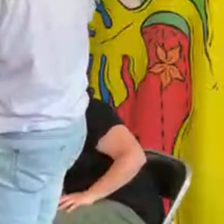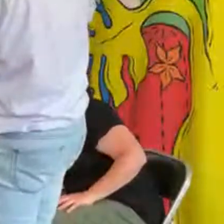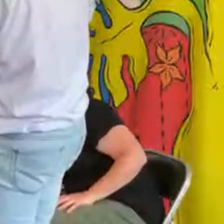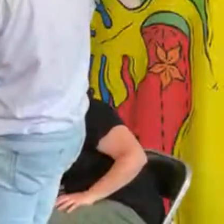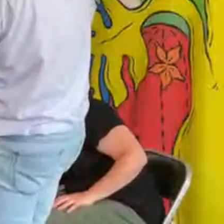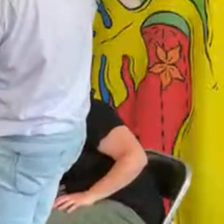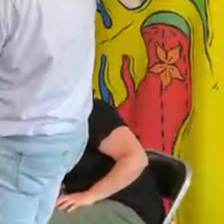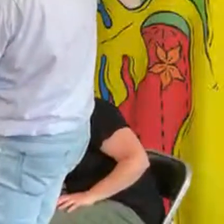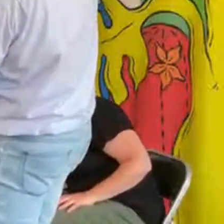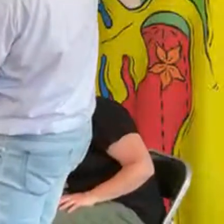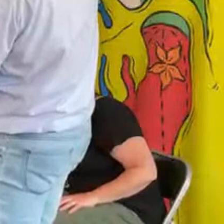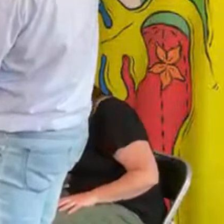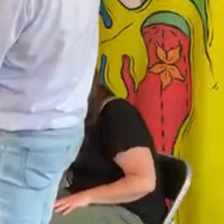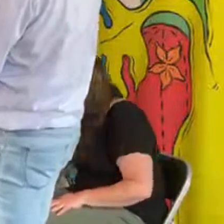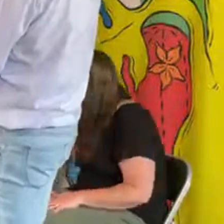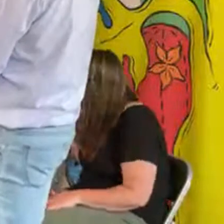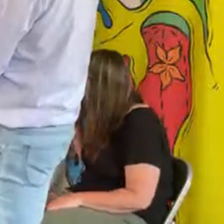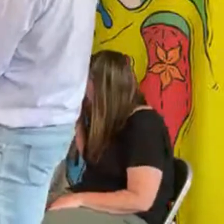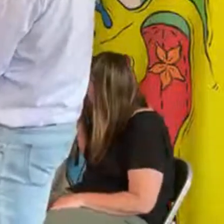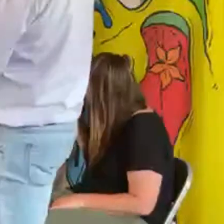Next is page 23.